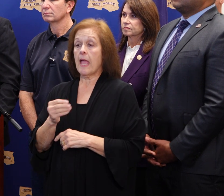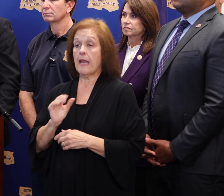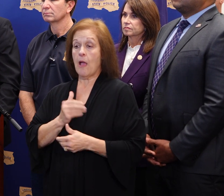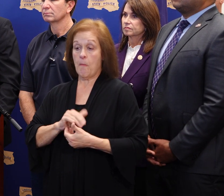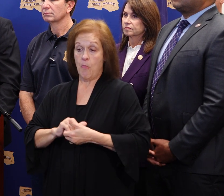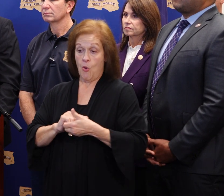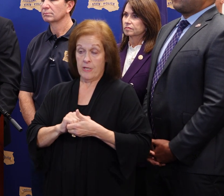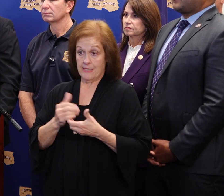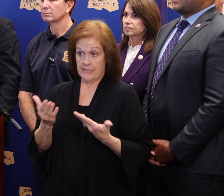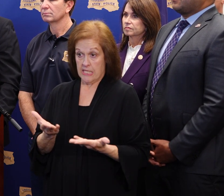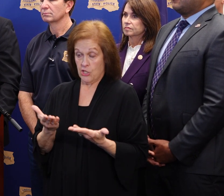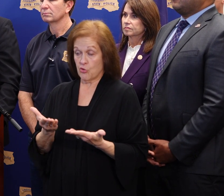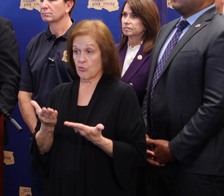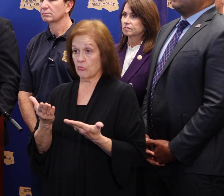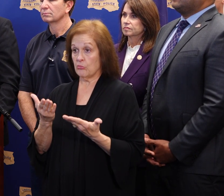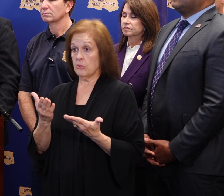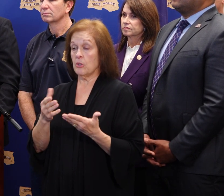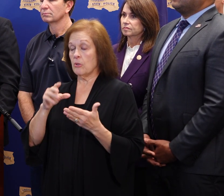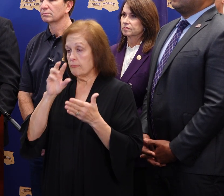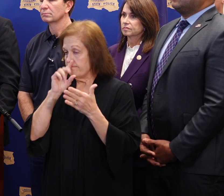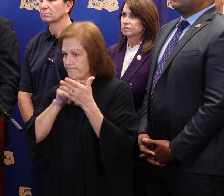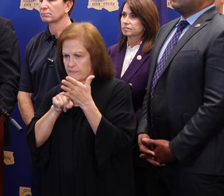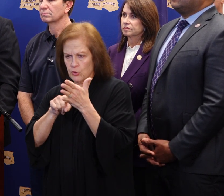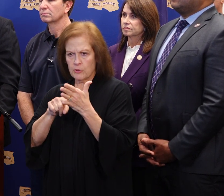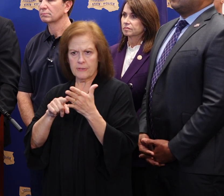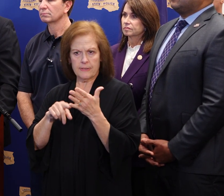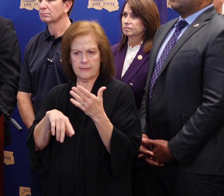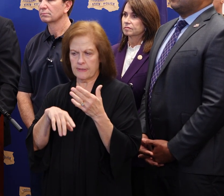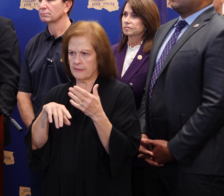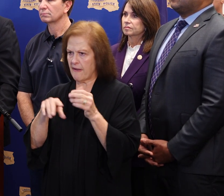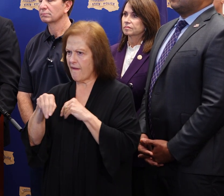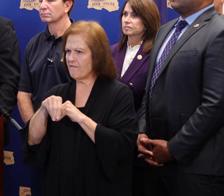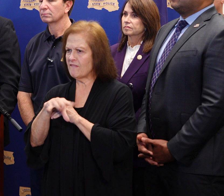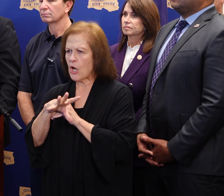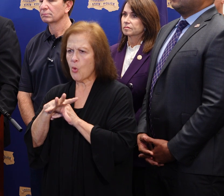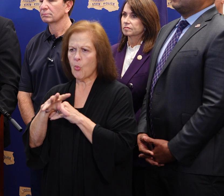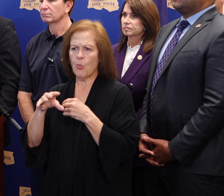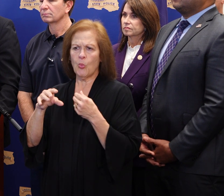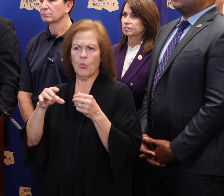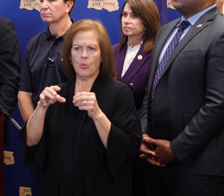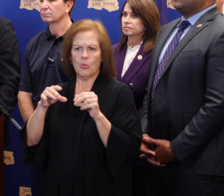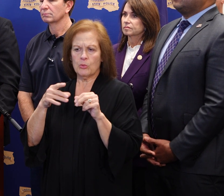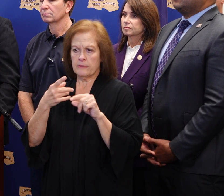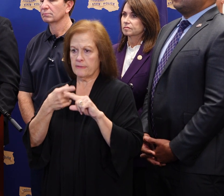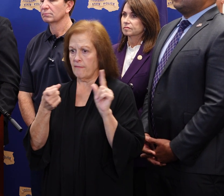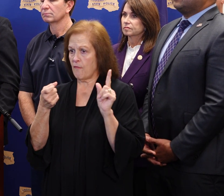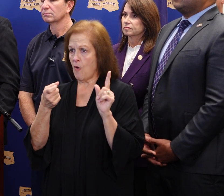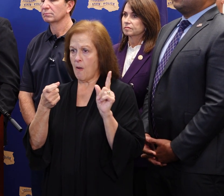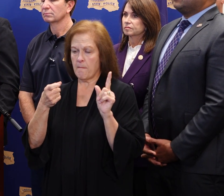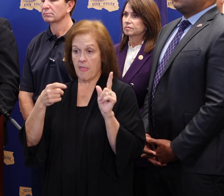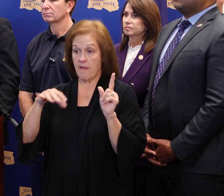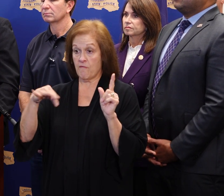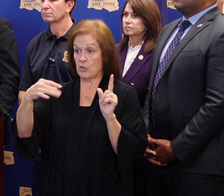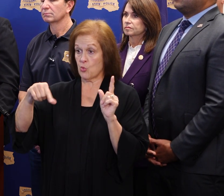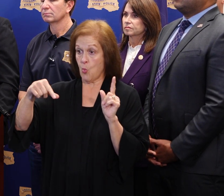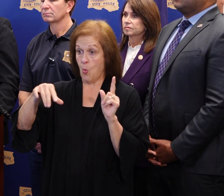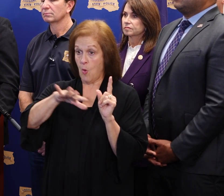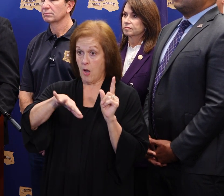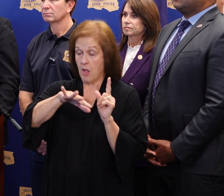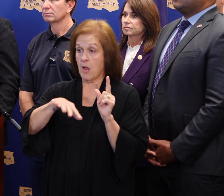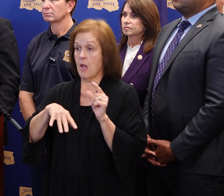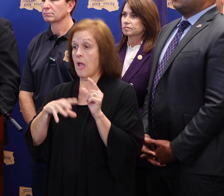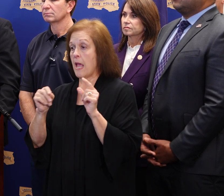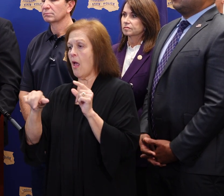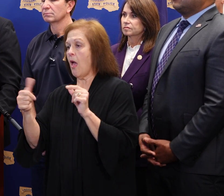partners here are also reviewing hundreds of hours of surveillance and other video from both the French Quarter and